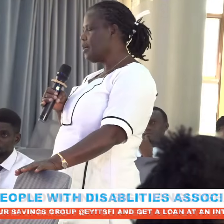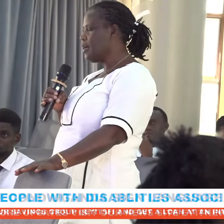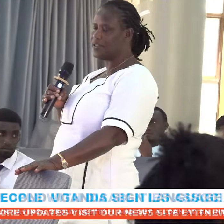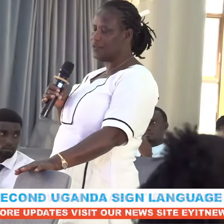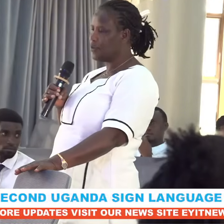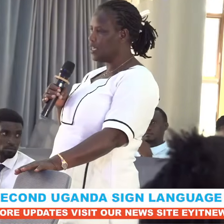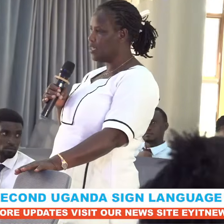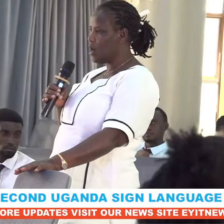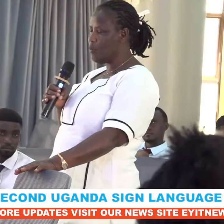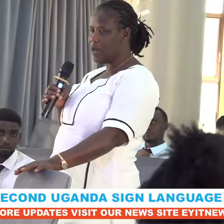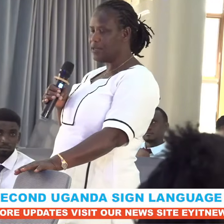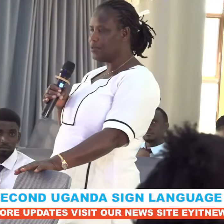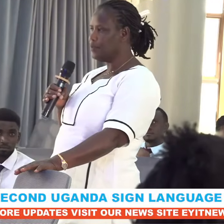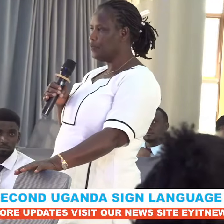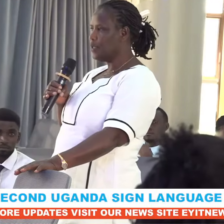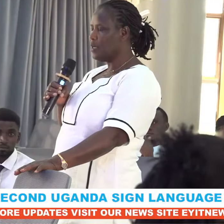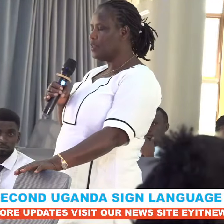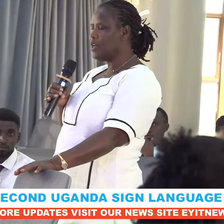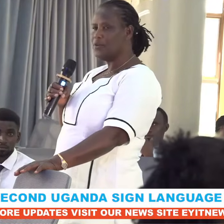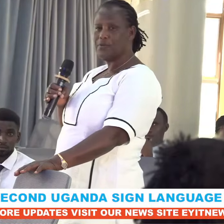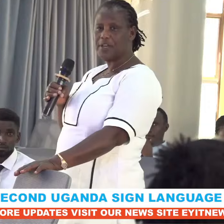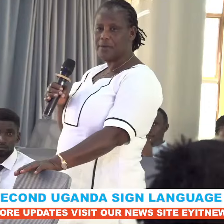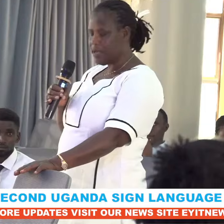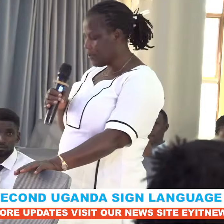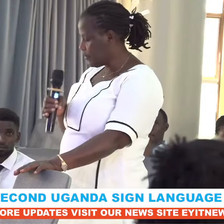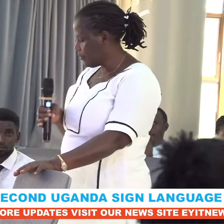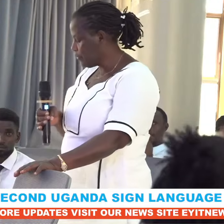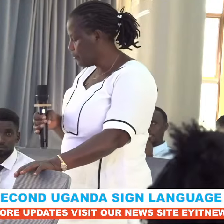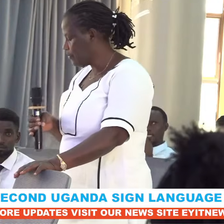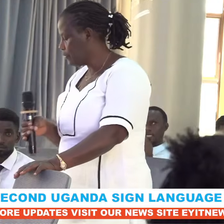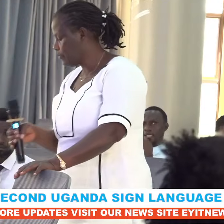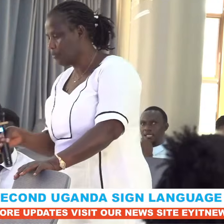the certificate award. Thank you very much.